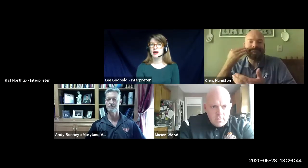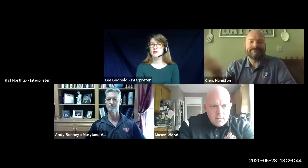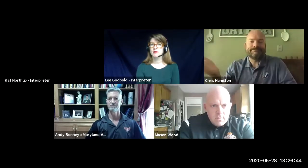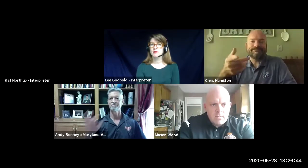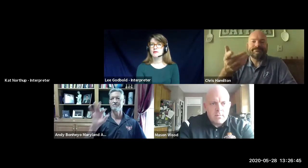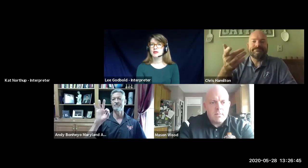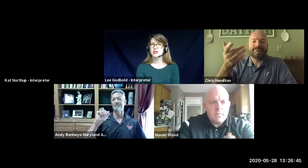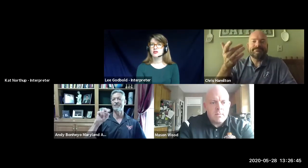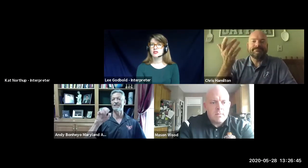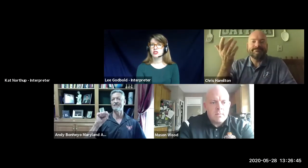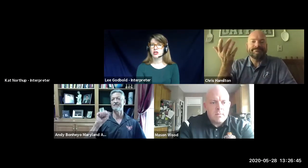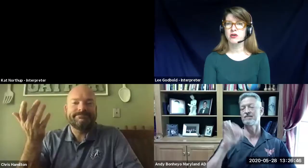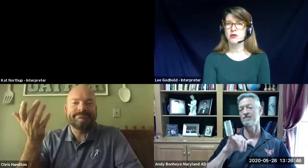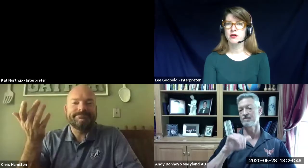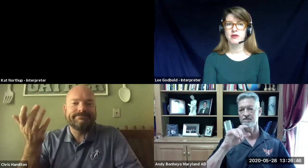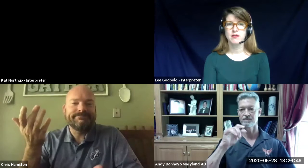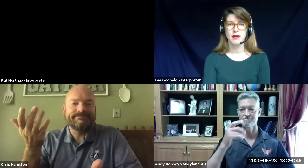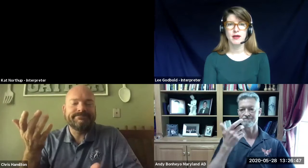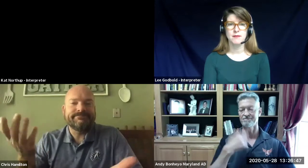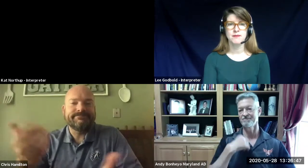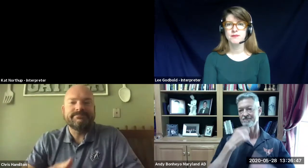Yeah, I'm be interested to know.